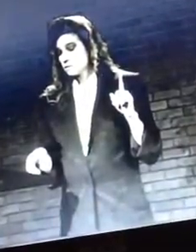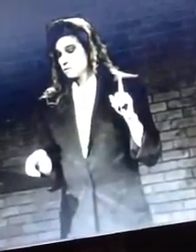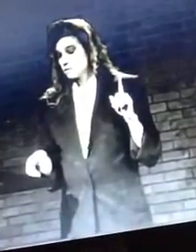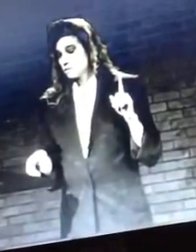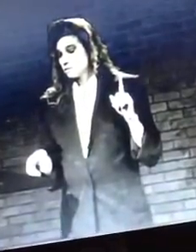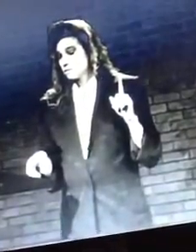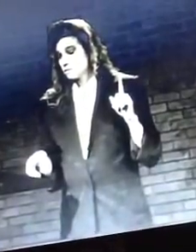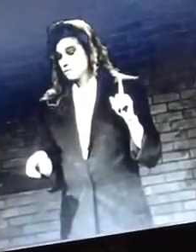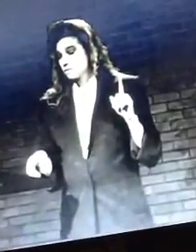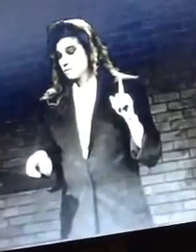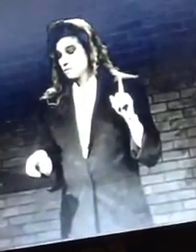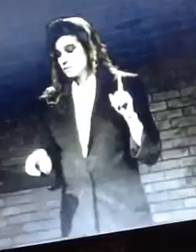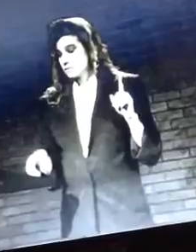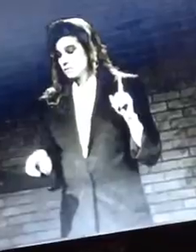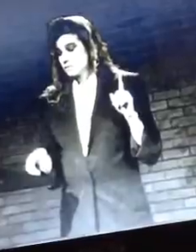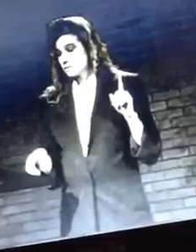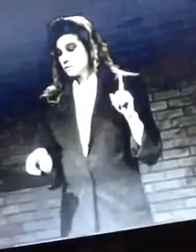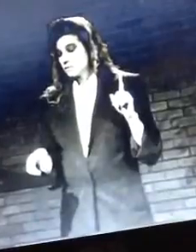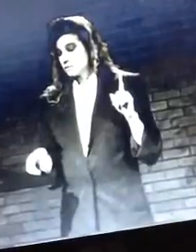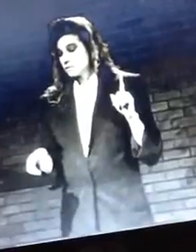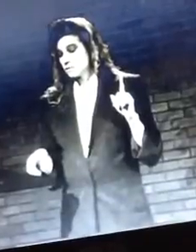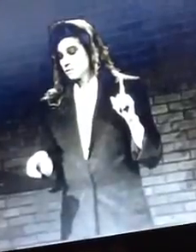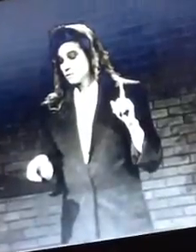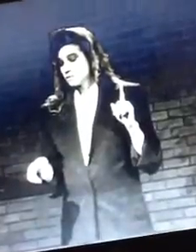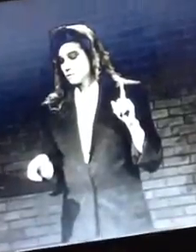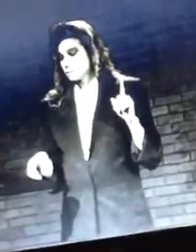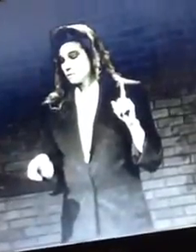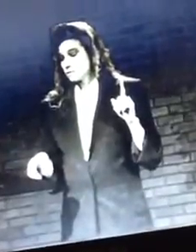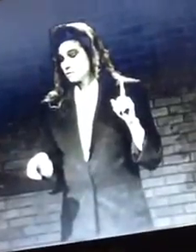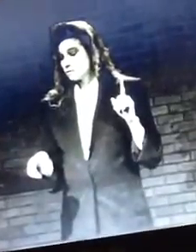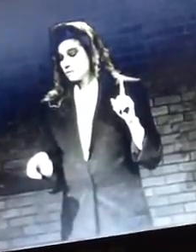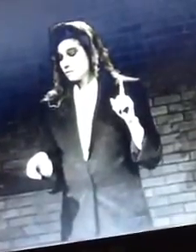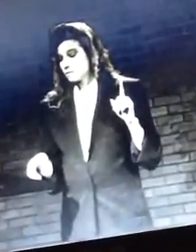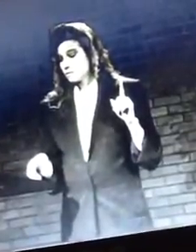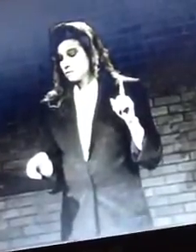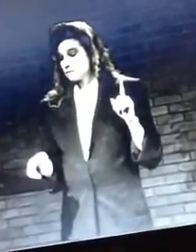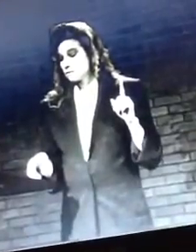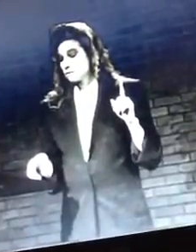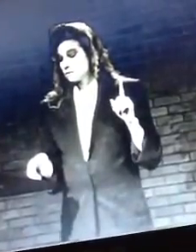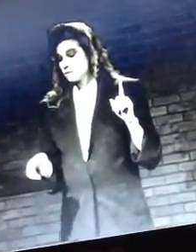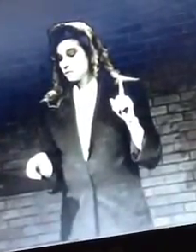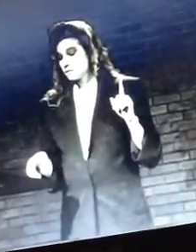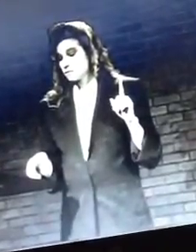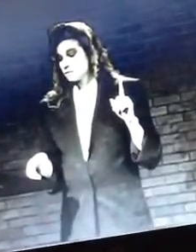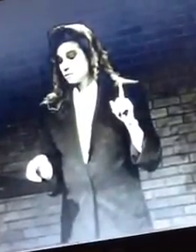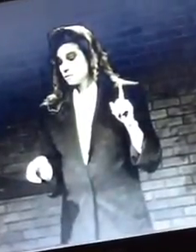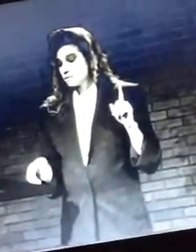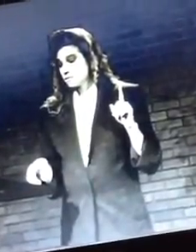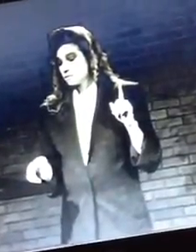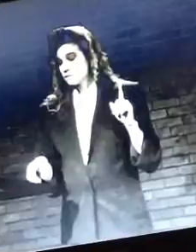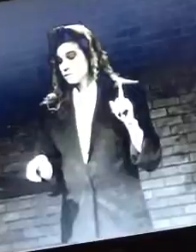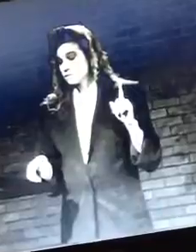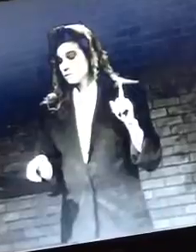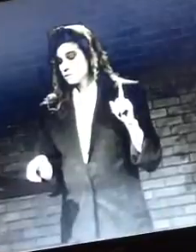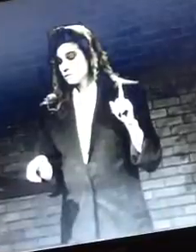Oh, I'm sorry, I forgot to mention. This employment, in this title, the title employment has regulations and